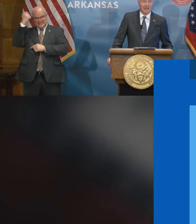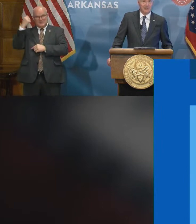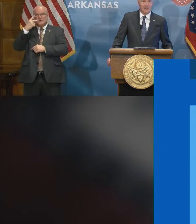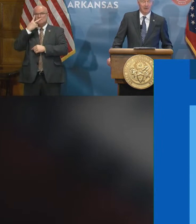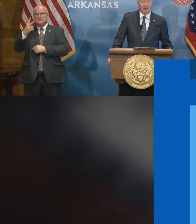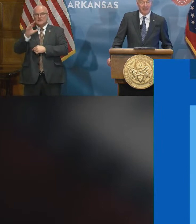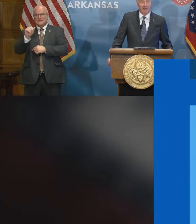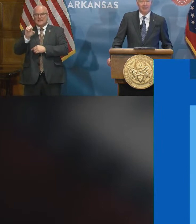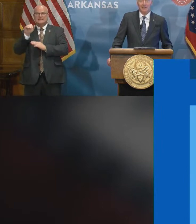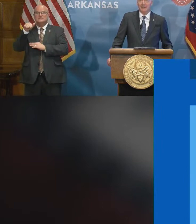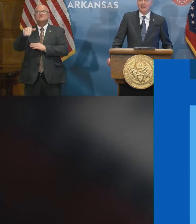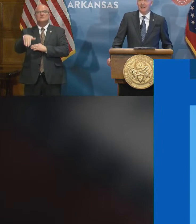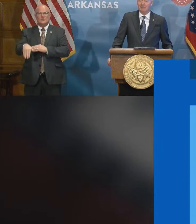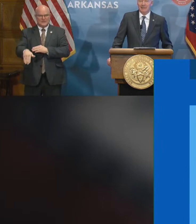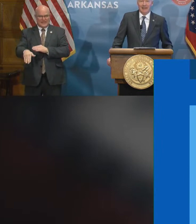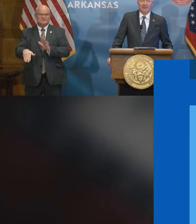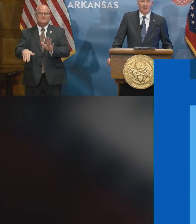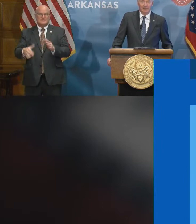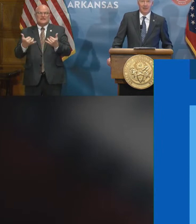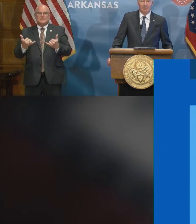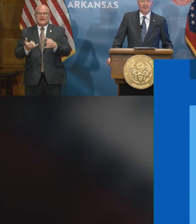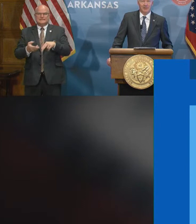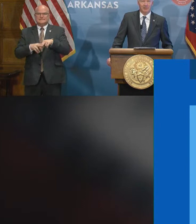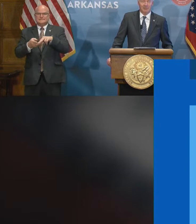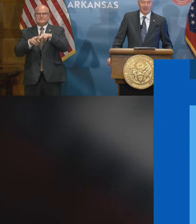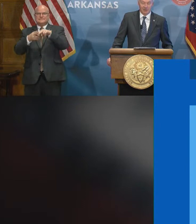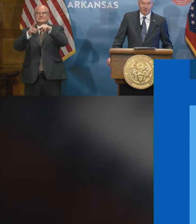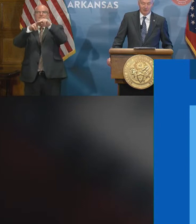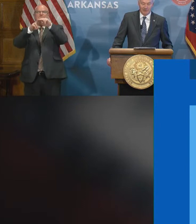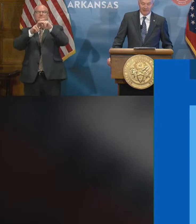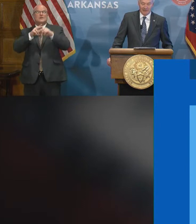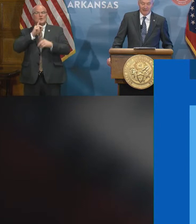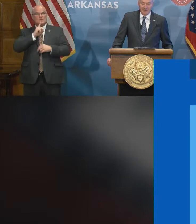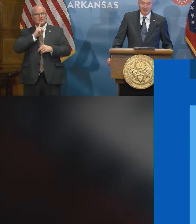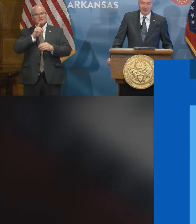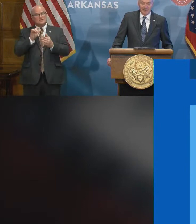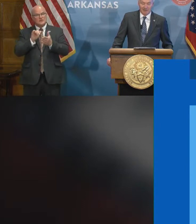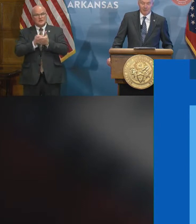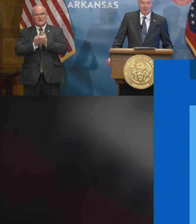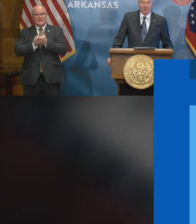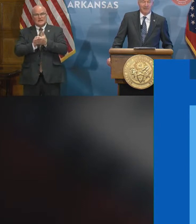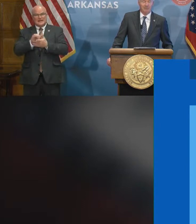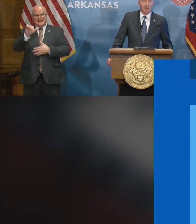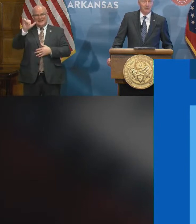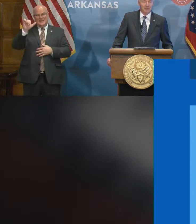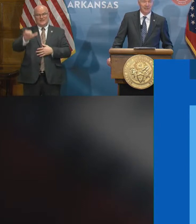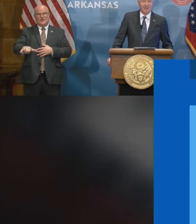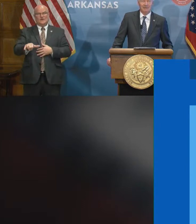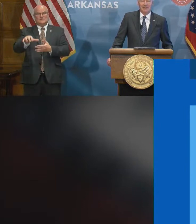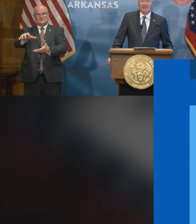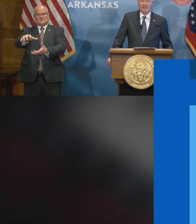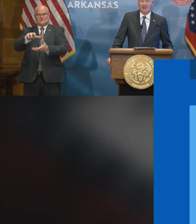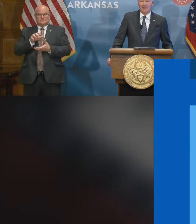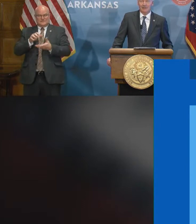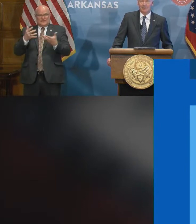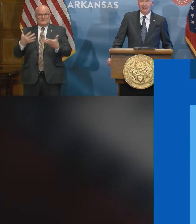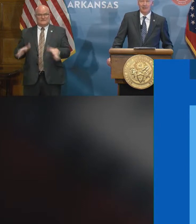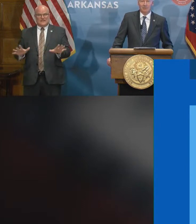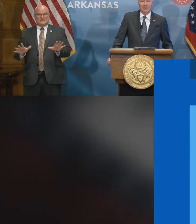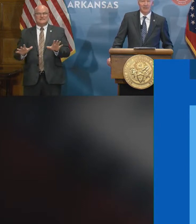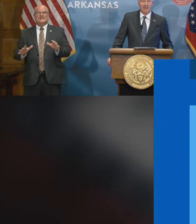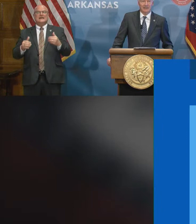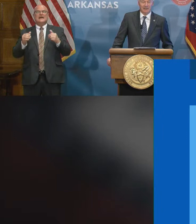saw the cases go down, but now they're up, and so make sure that those have been received and that they